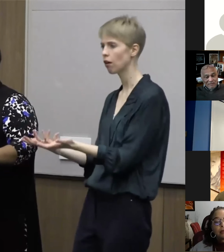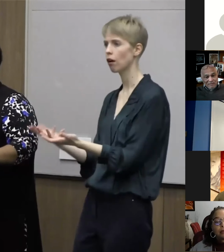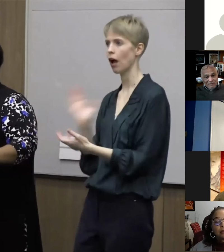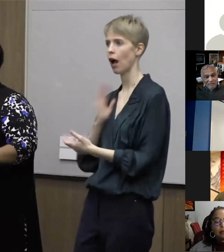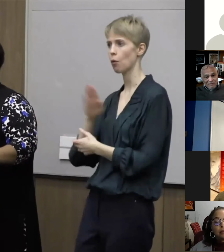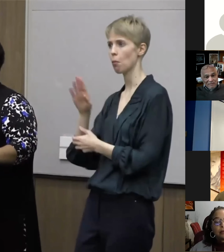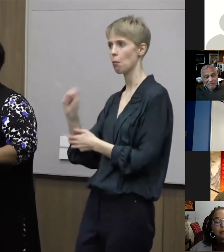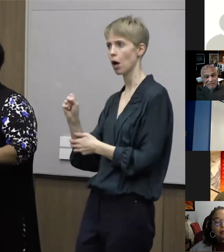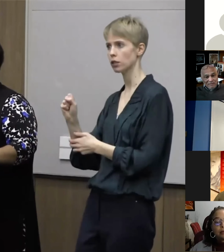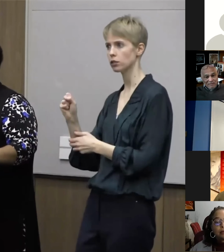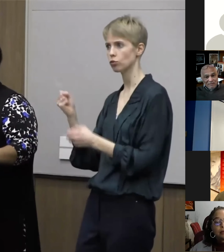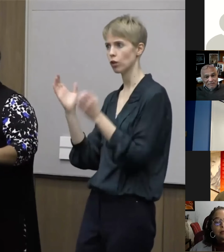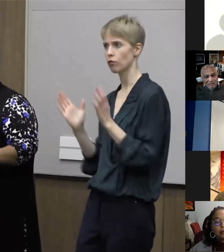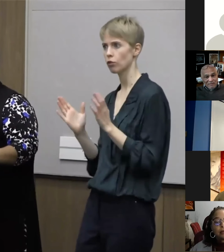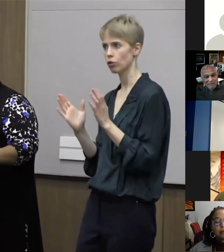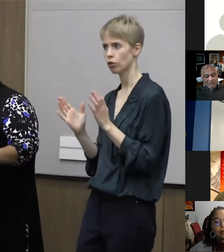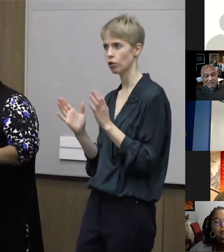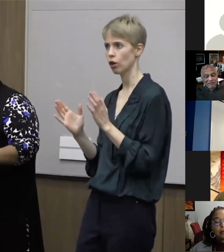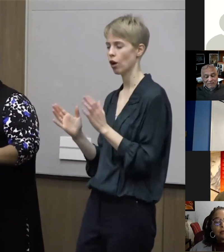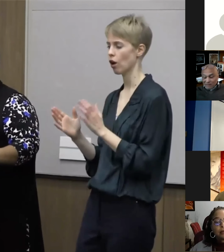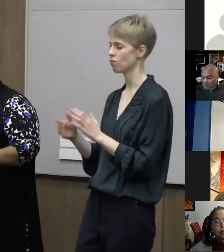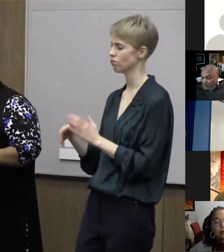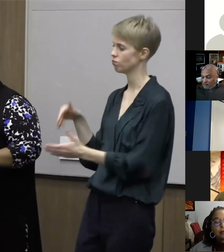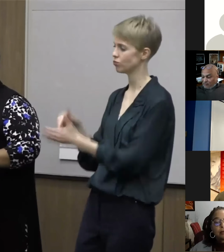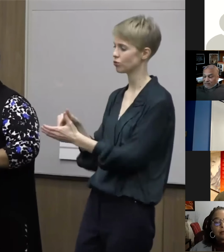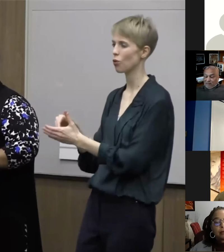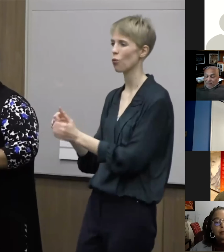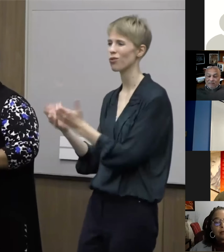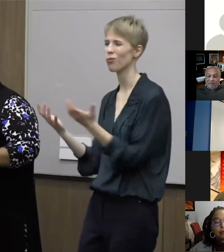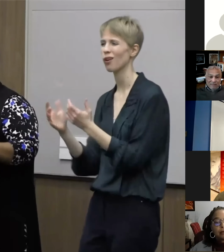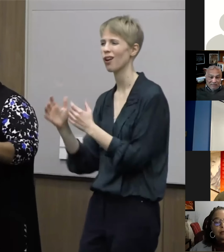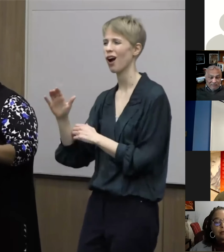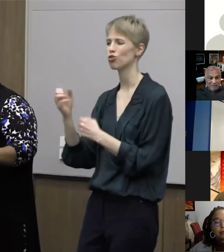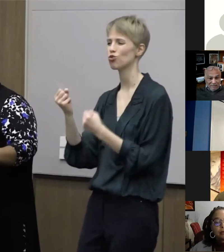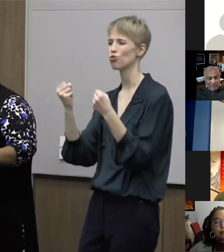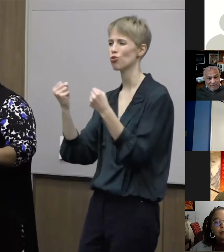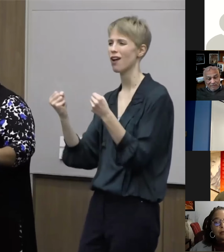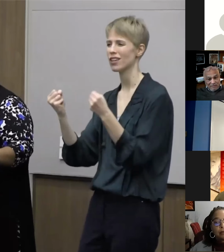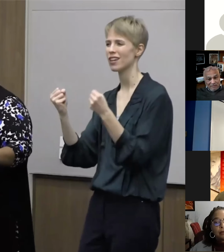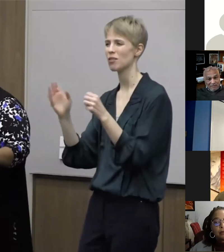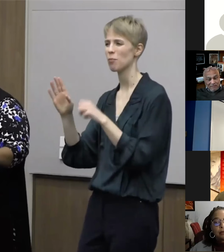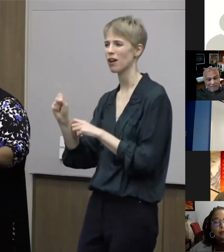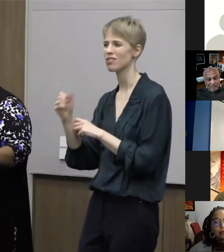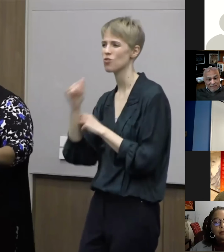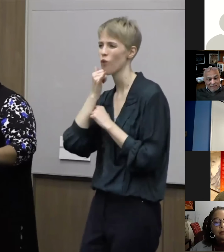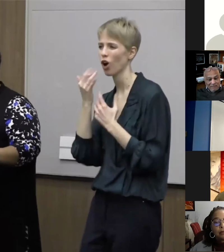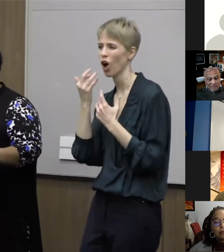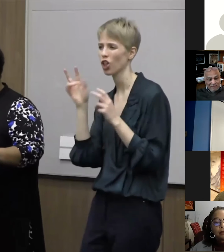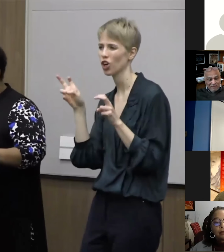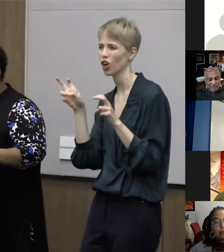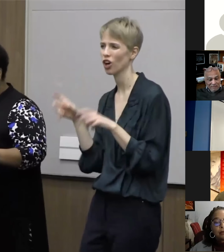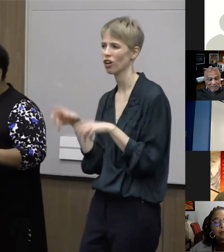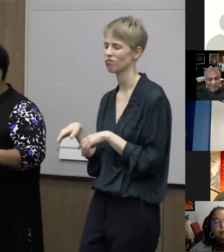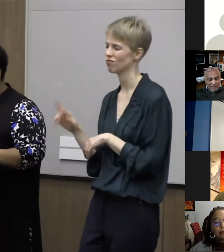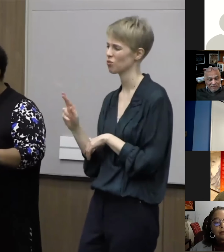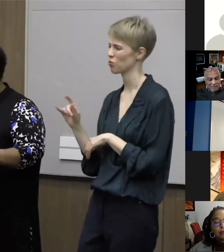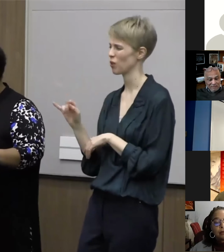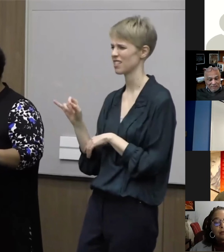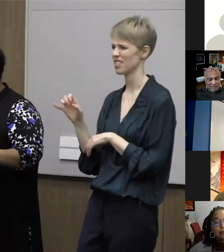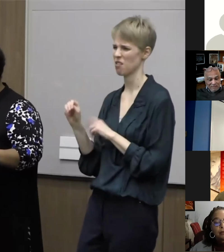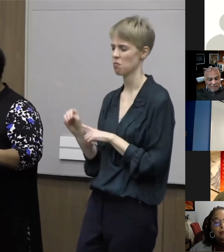driving the bus the wrong color. After we paid the fine, among us, we continued on to Louisville, and Reverend Jeff